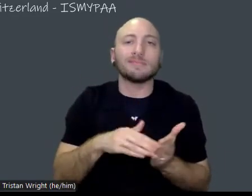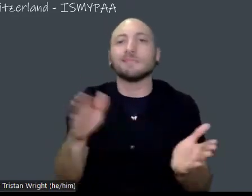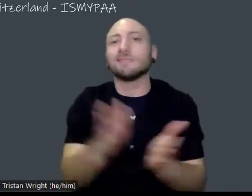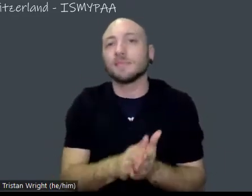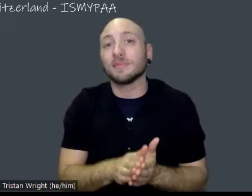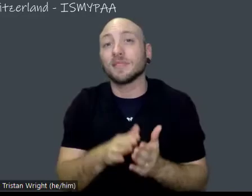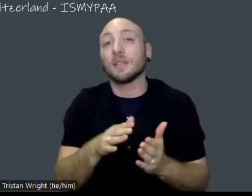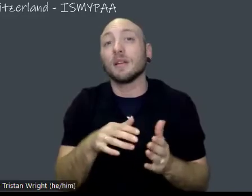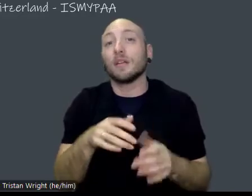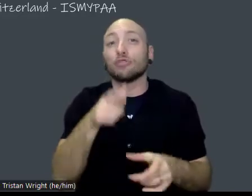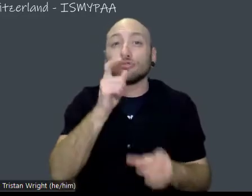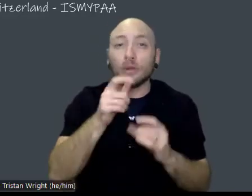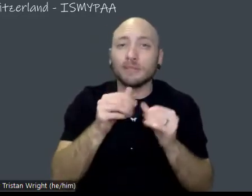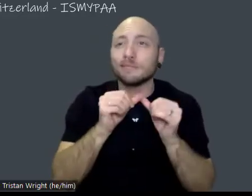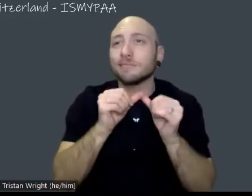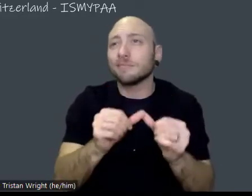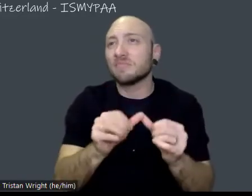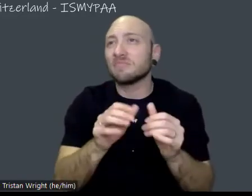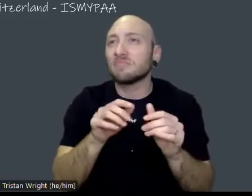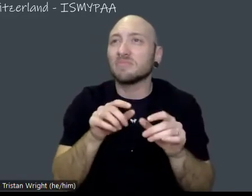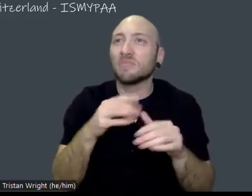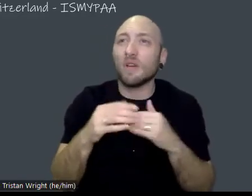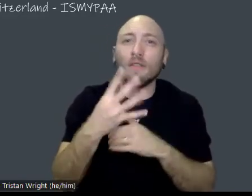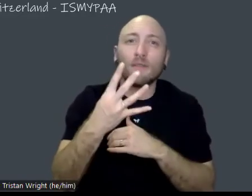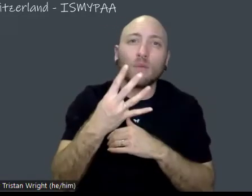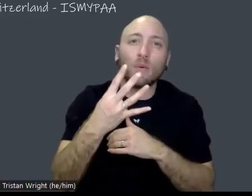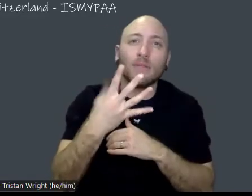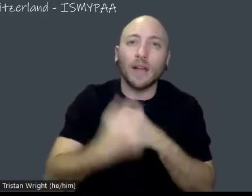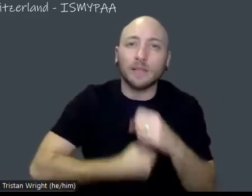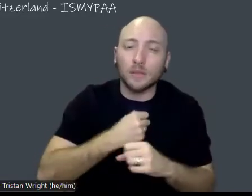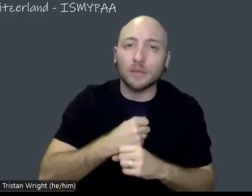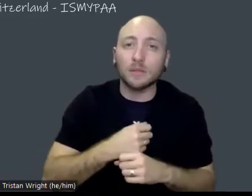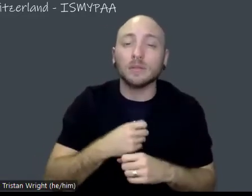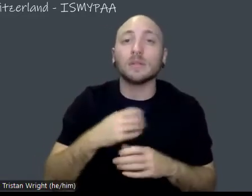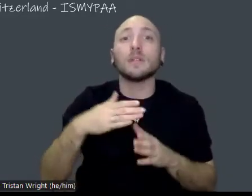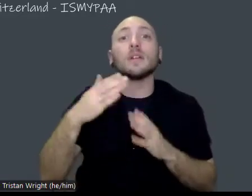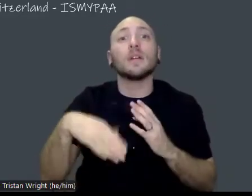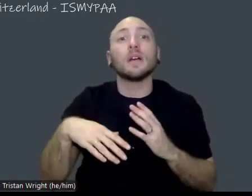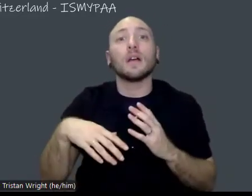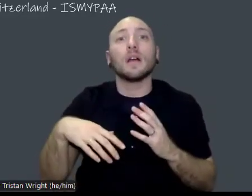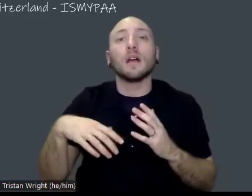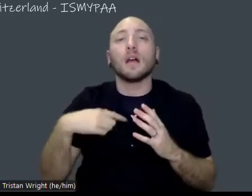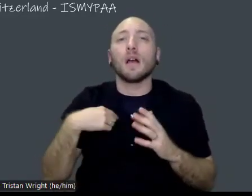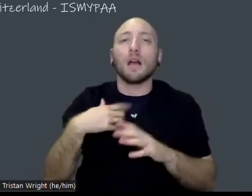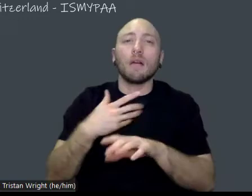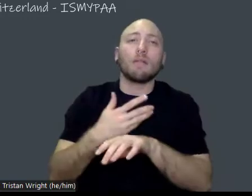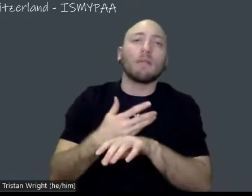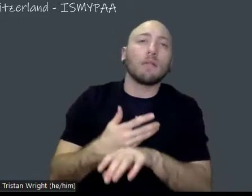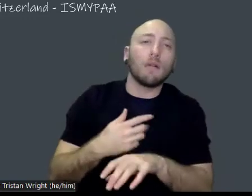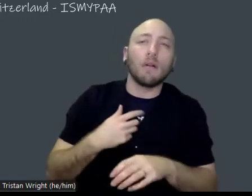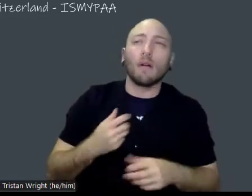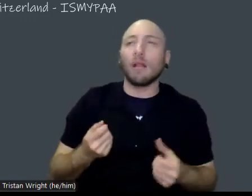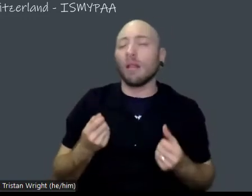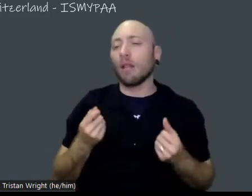And at the end, when I was really desperate and without dignity,